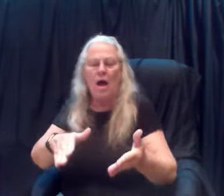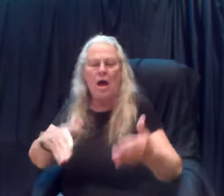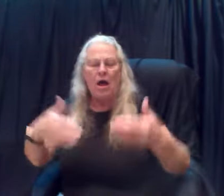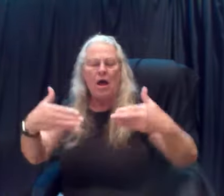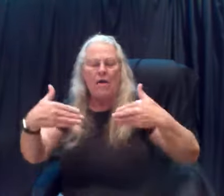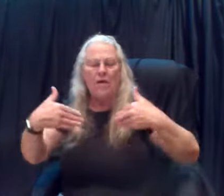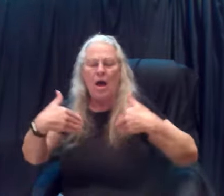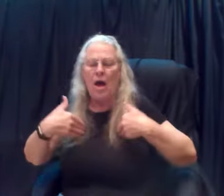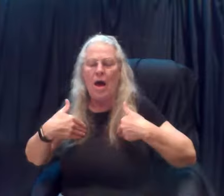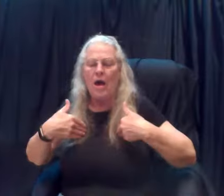Death has